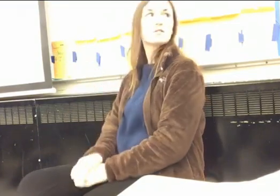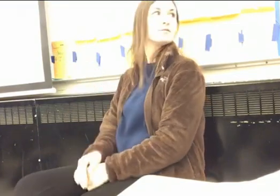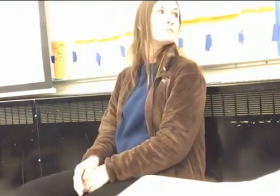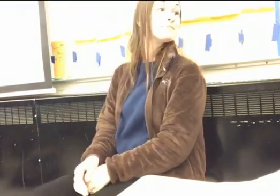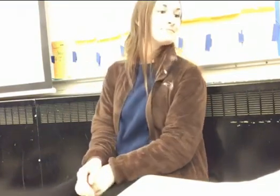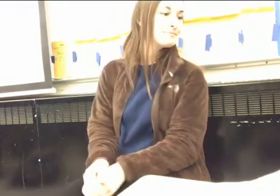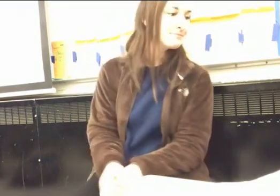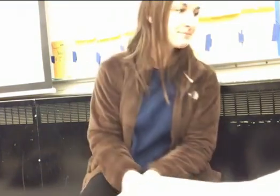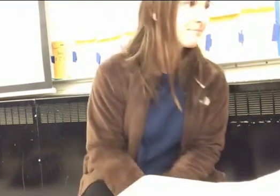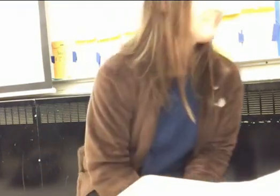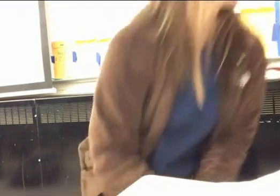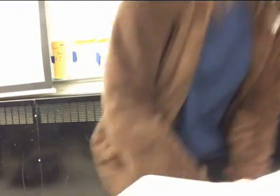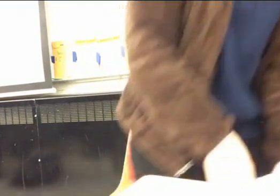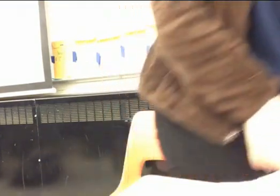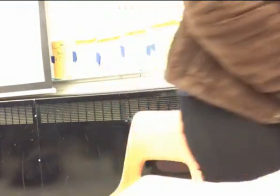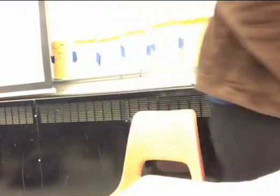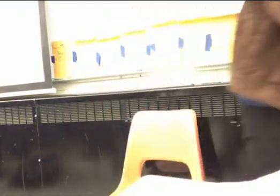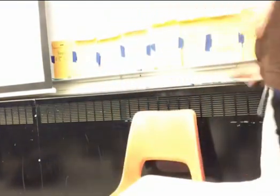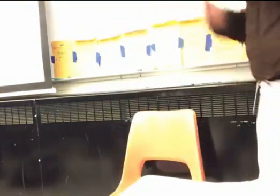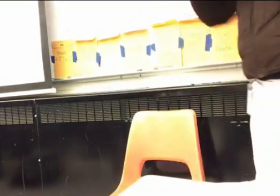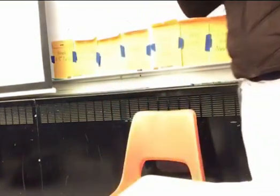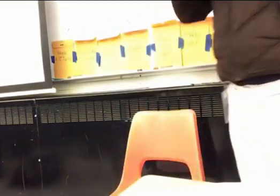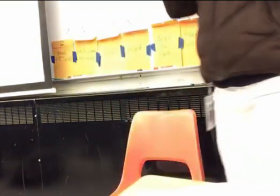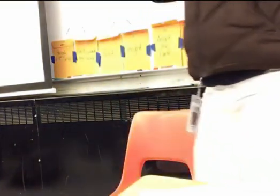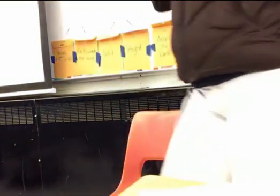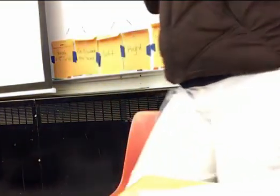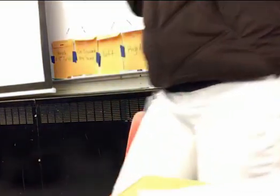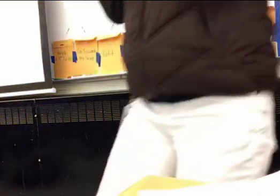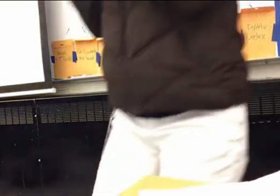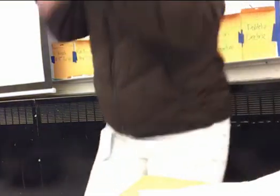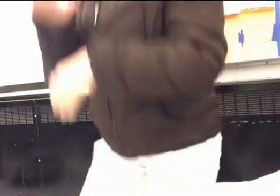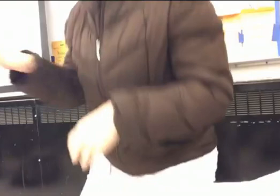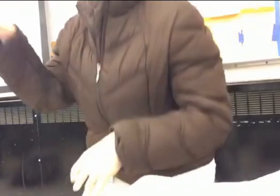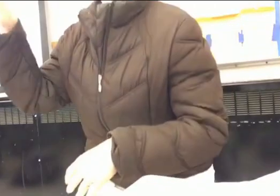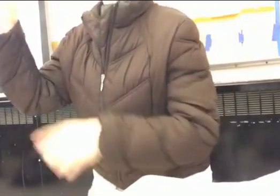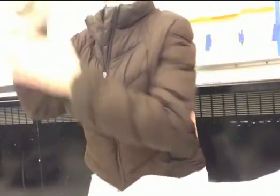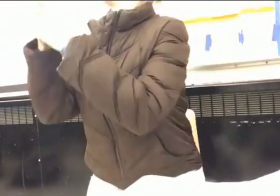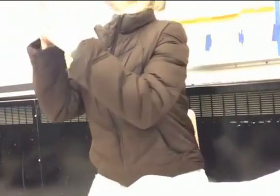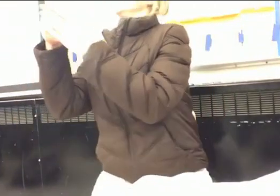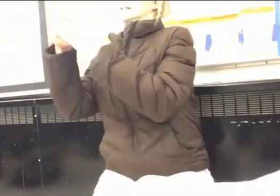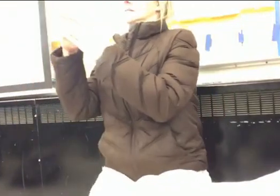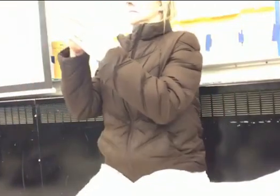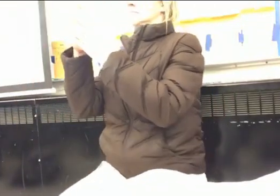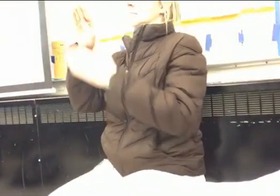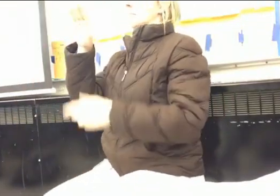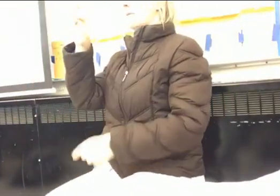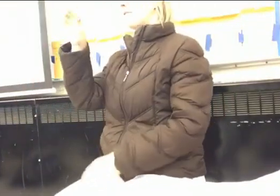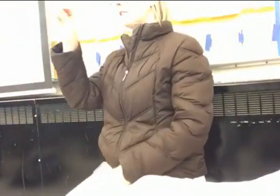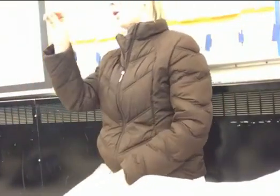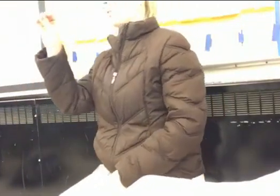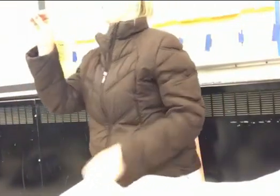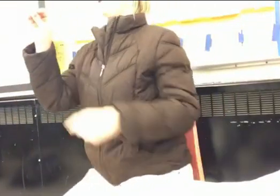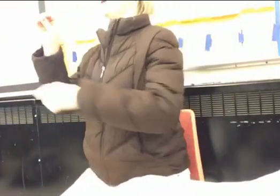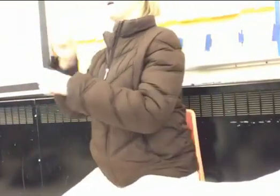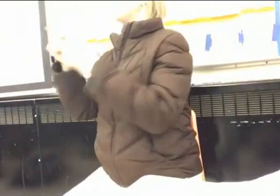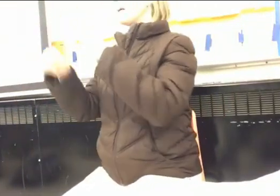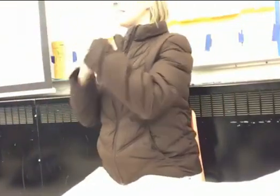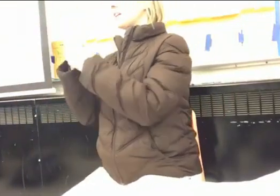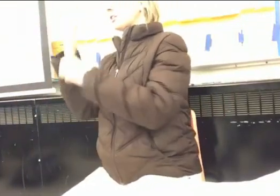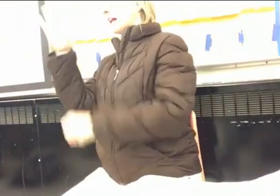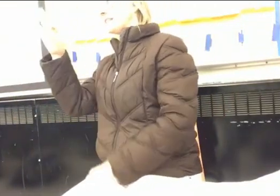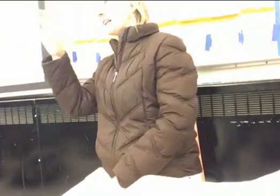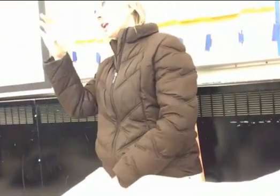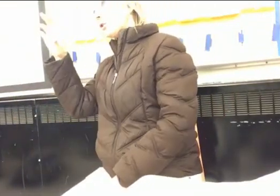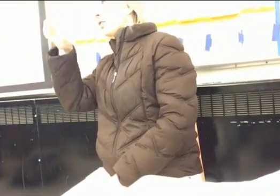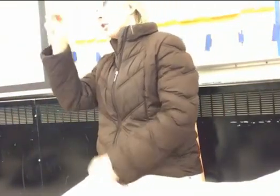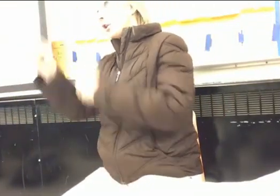population, at the start of the Indian Wars, there's about 20 million buffalo in the United States. By the year 1900, about 30